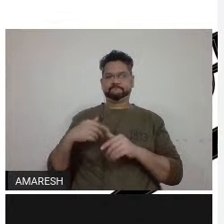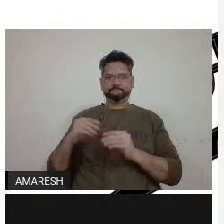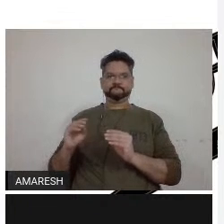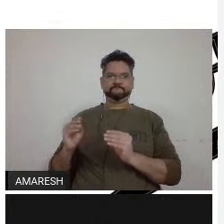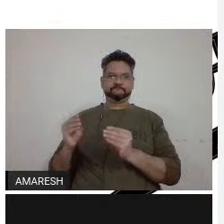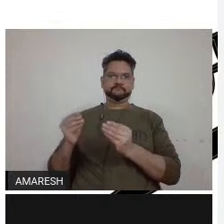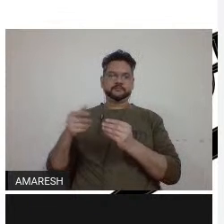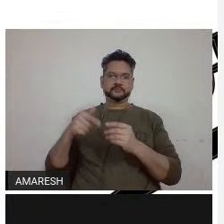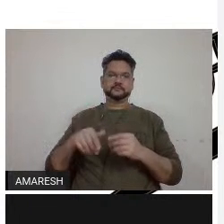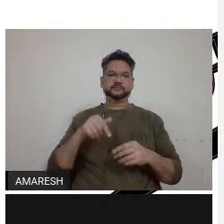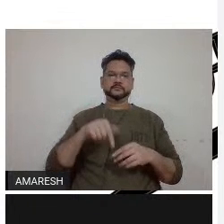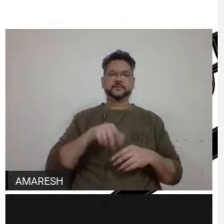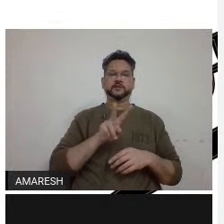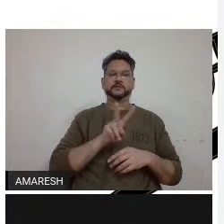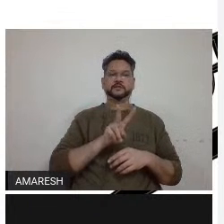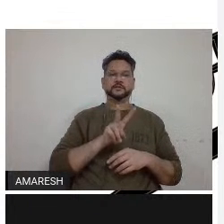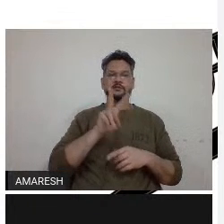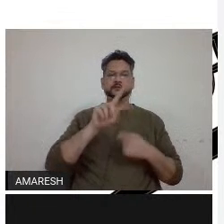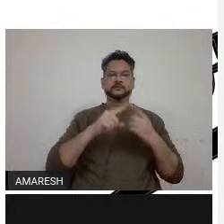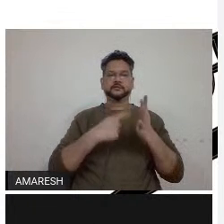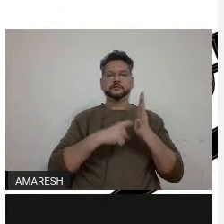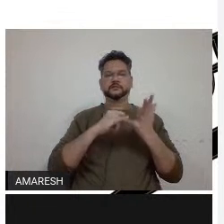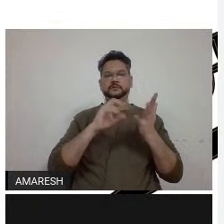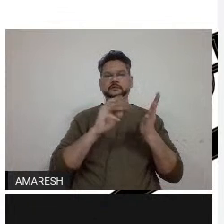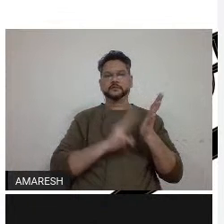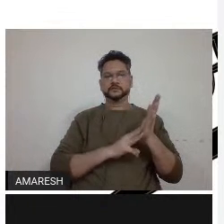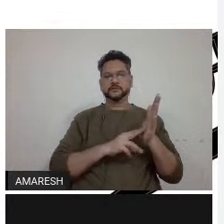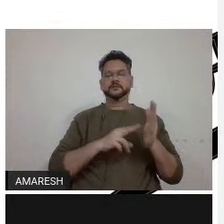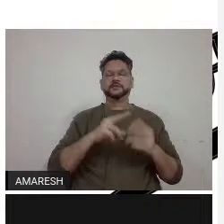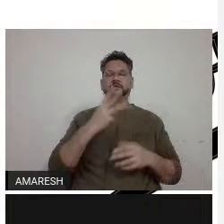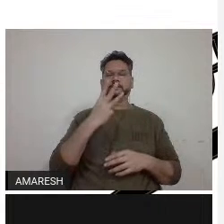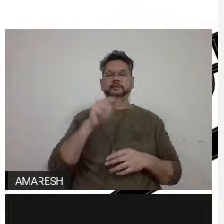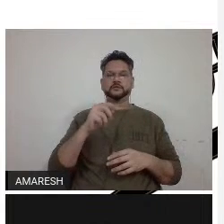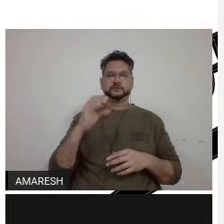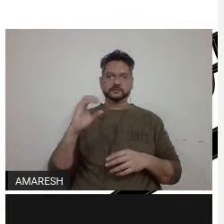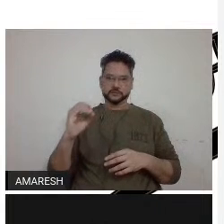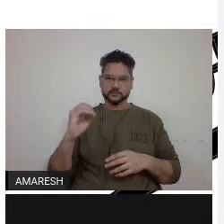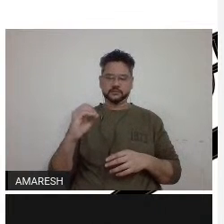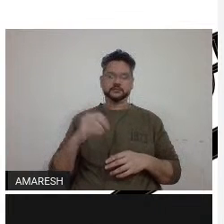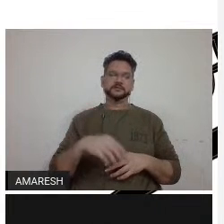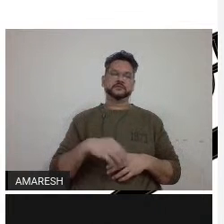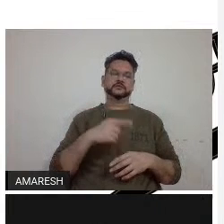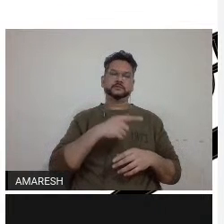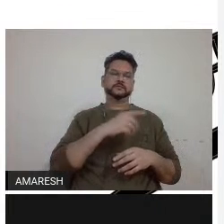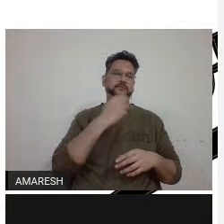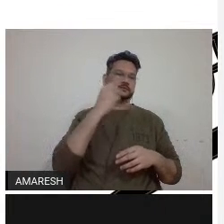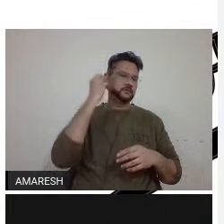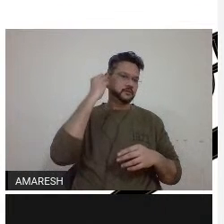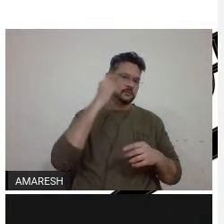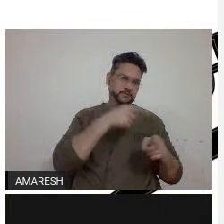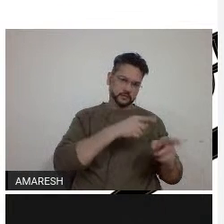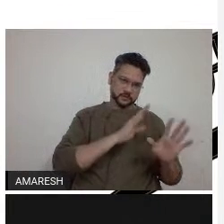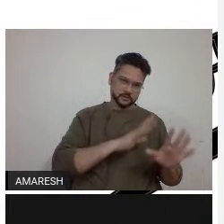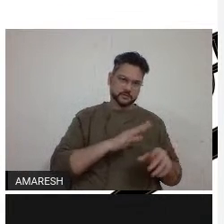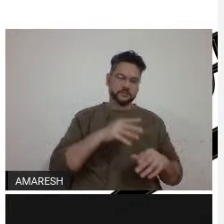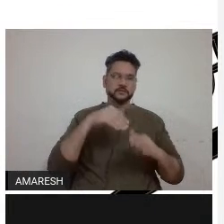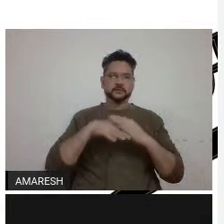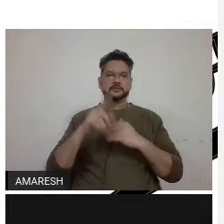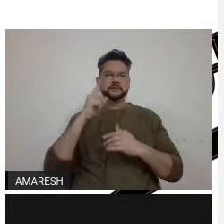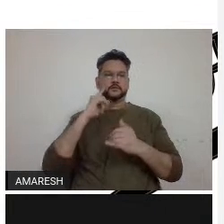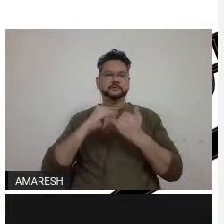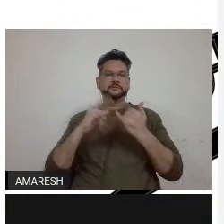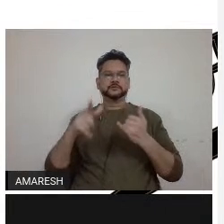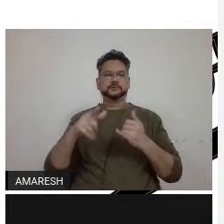version 3.0. These for persons who are hearing, and we also have courses in Indian Sign Language. We